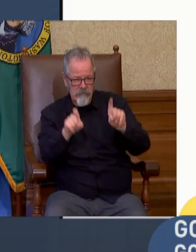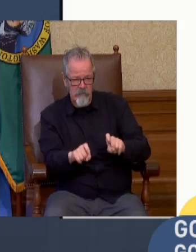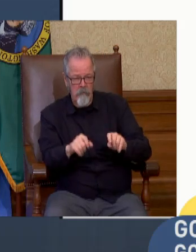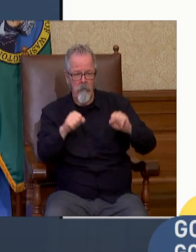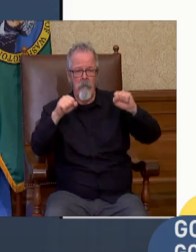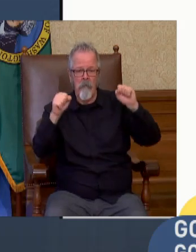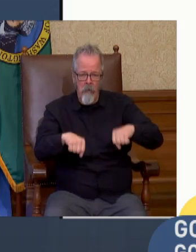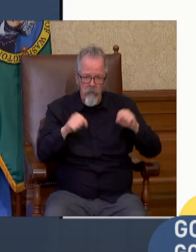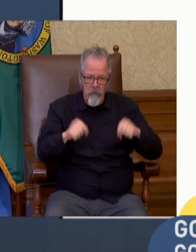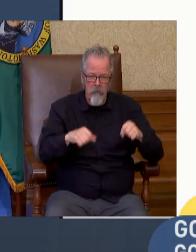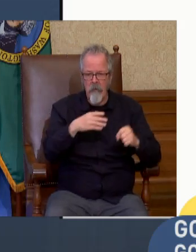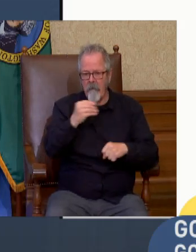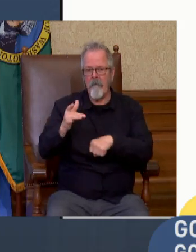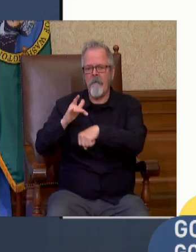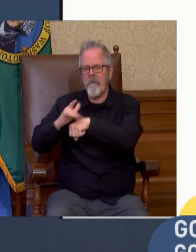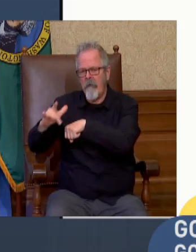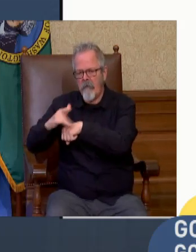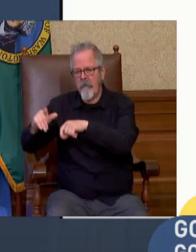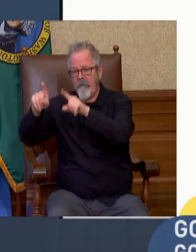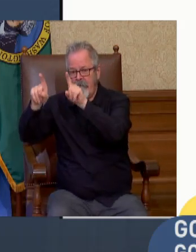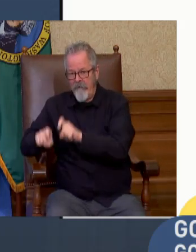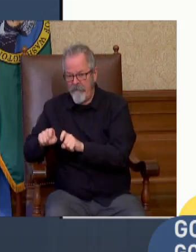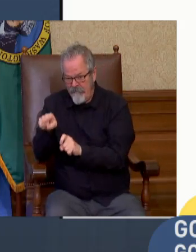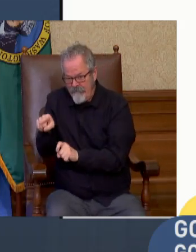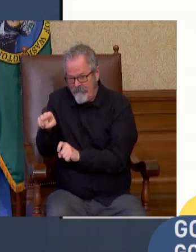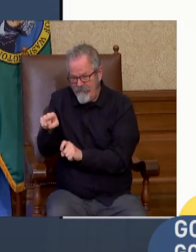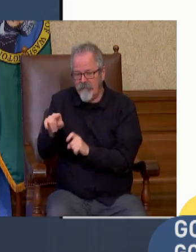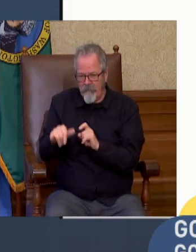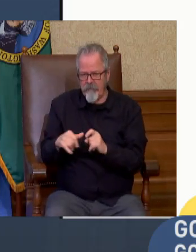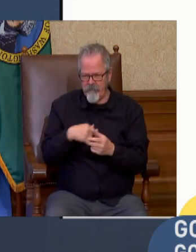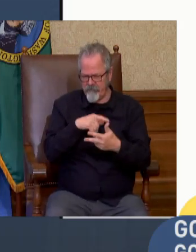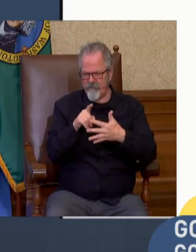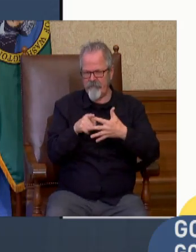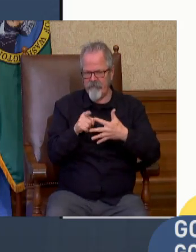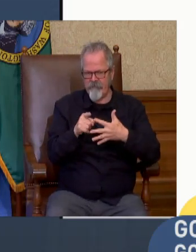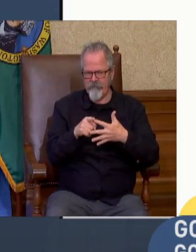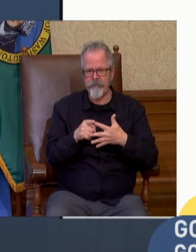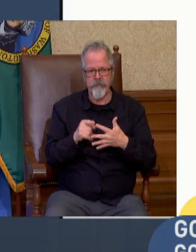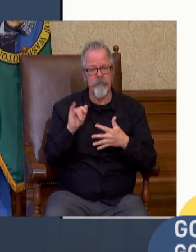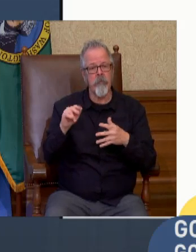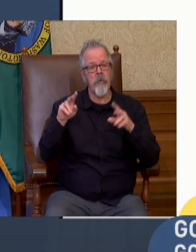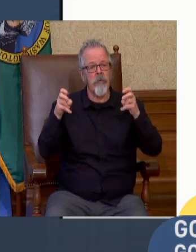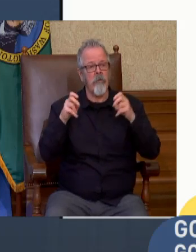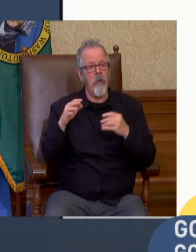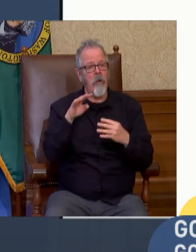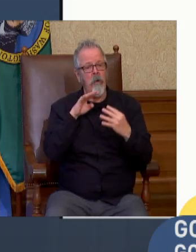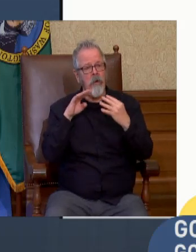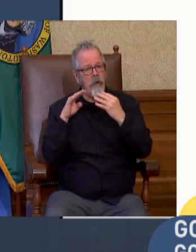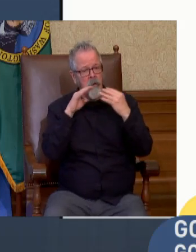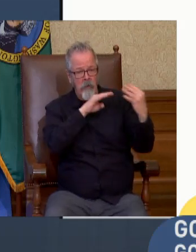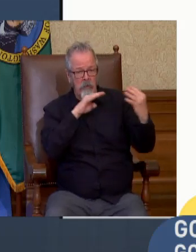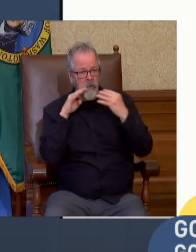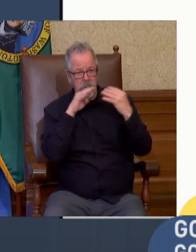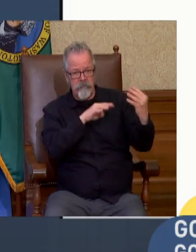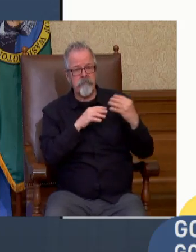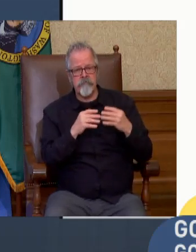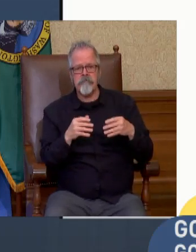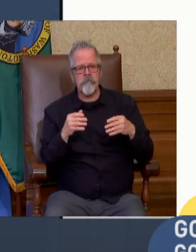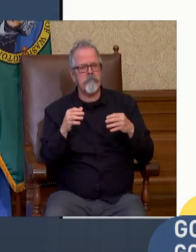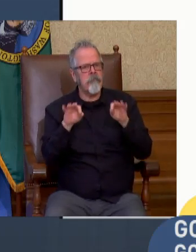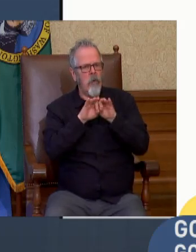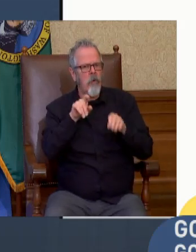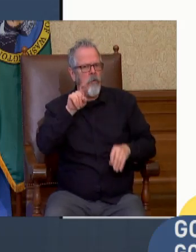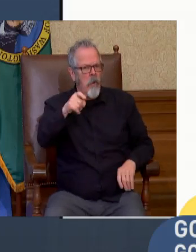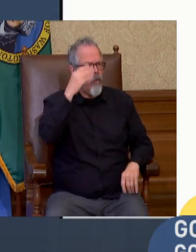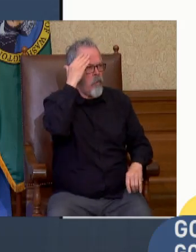the status of the disease in general amongst the population is very important on what strategic decisions we make and when we